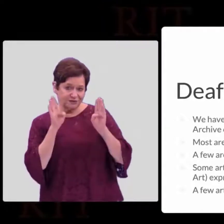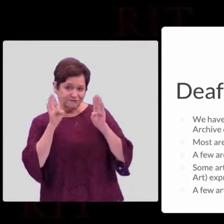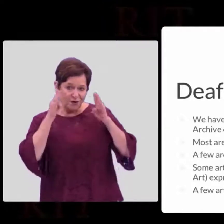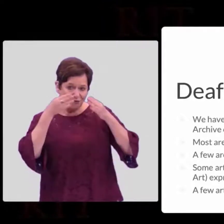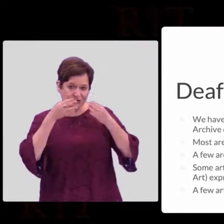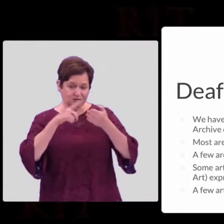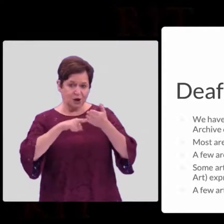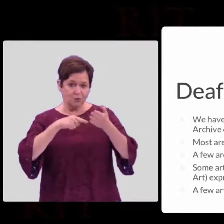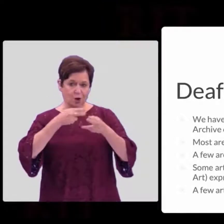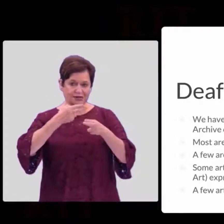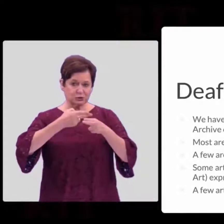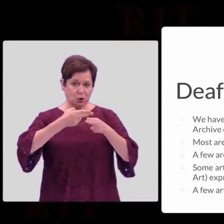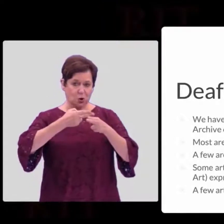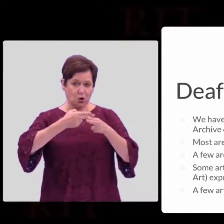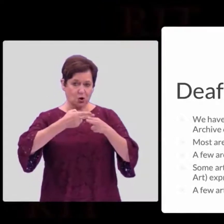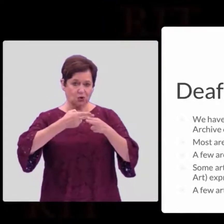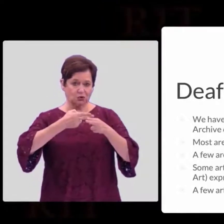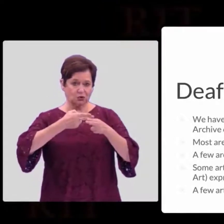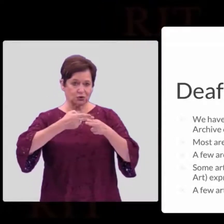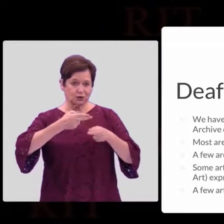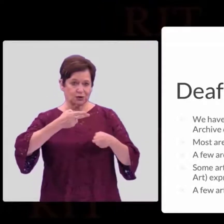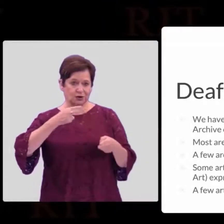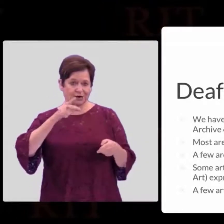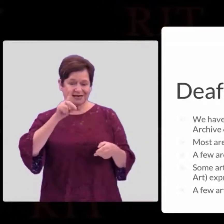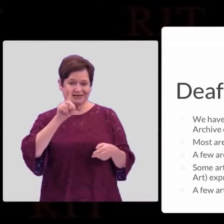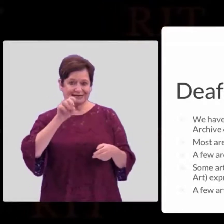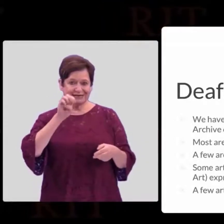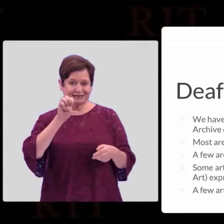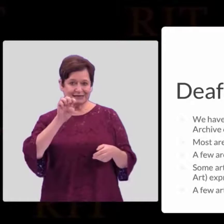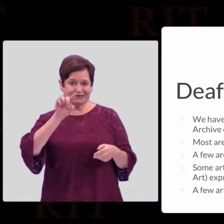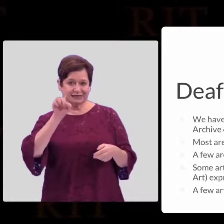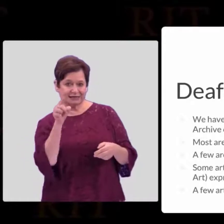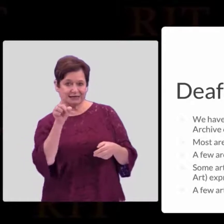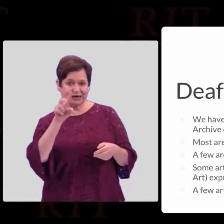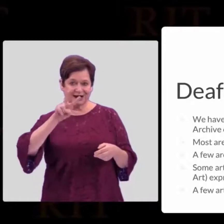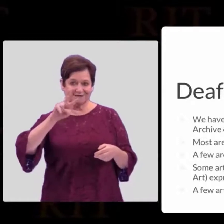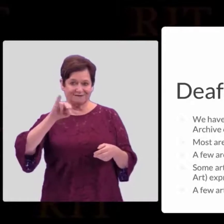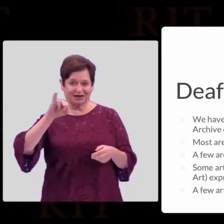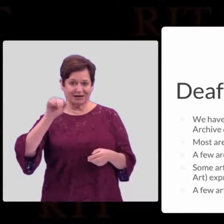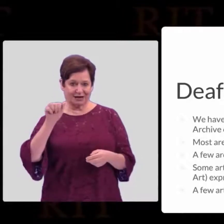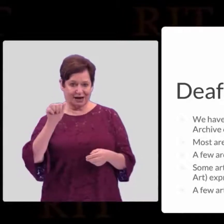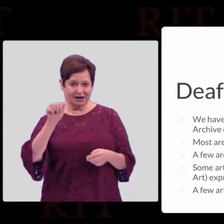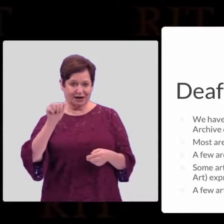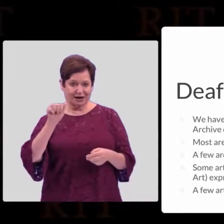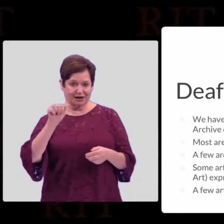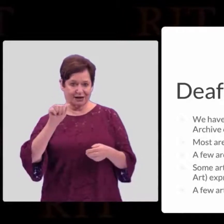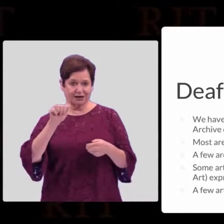Some artists focus on what is called DVIA.